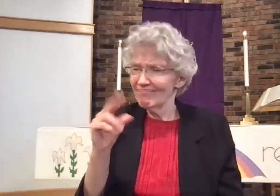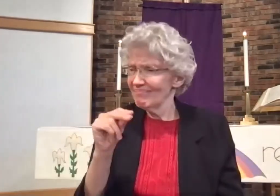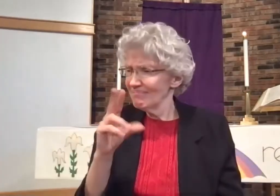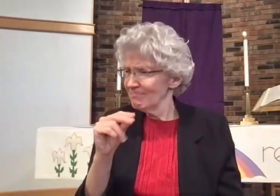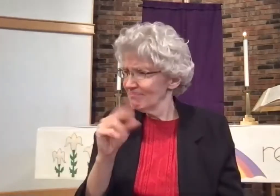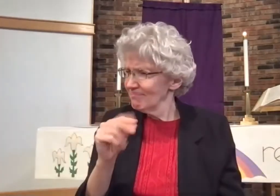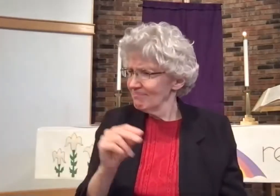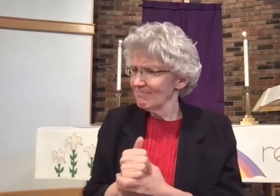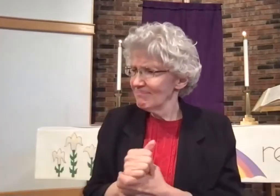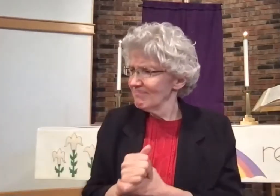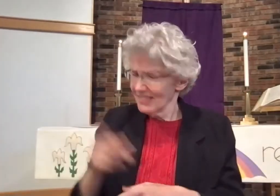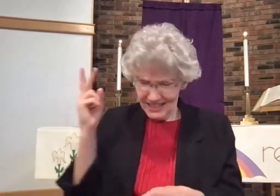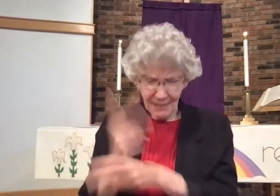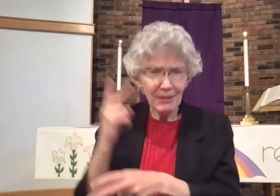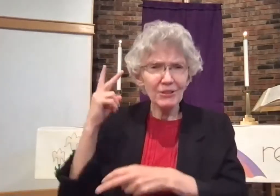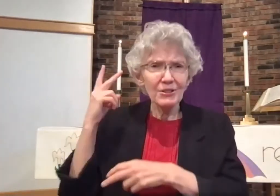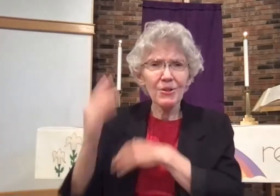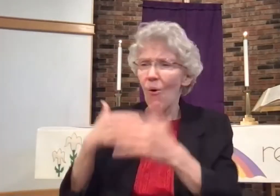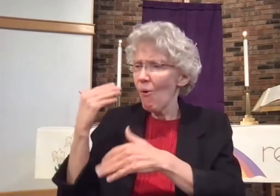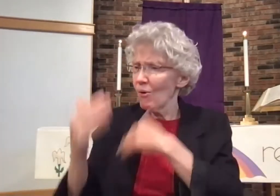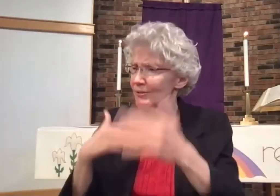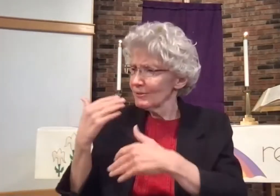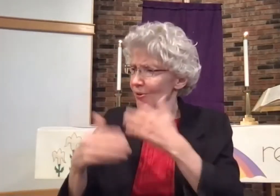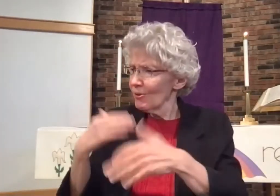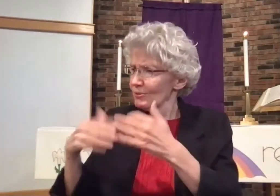God could give up on the world, but God doesn't.